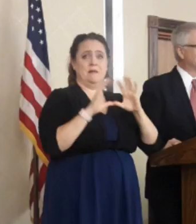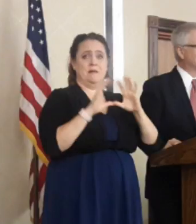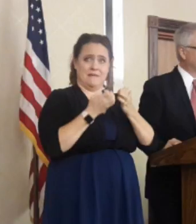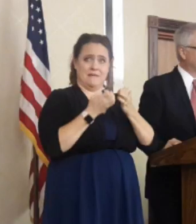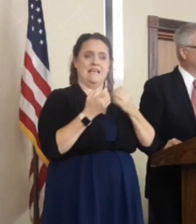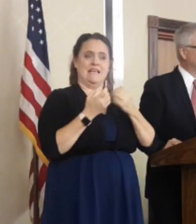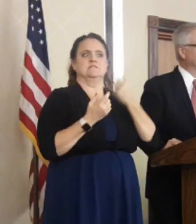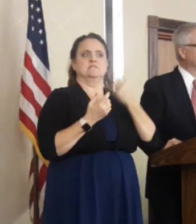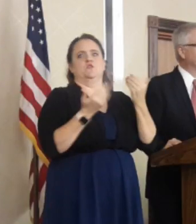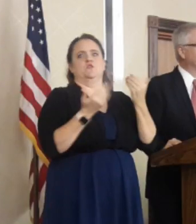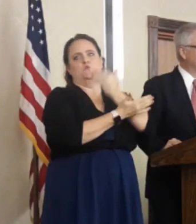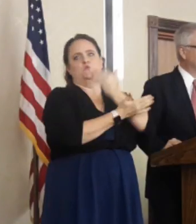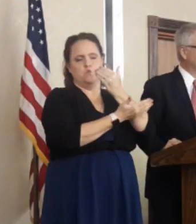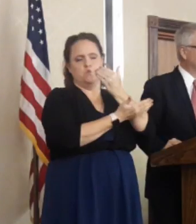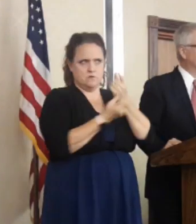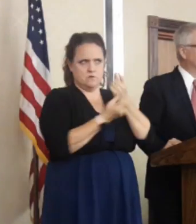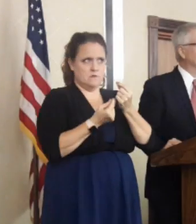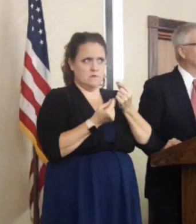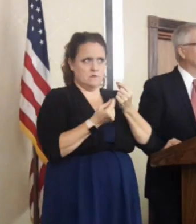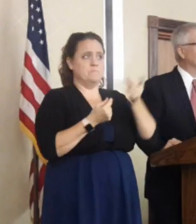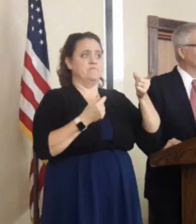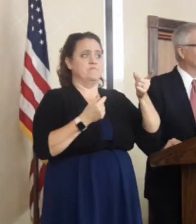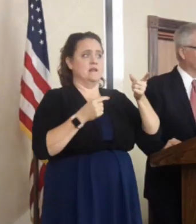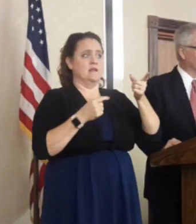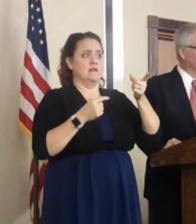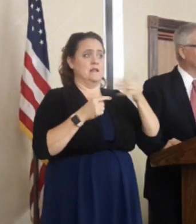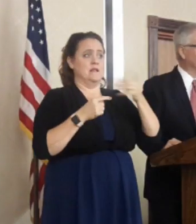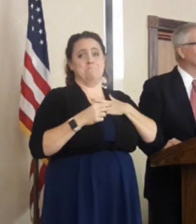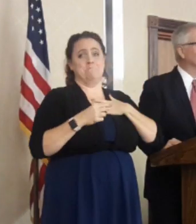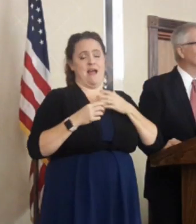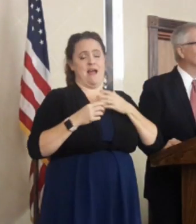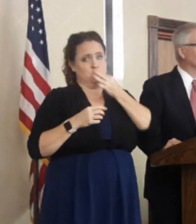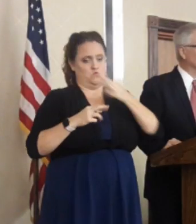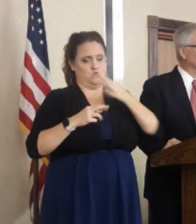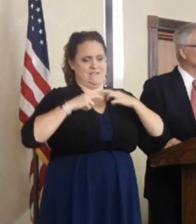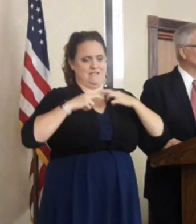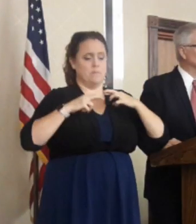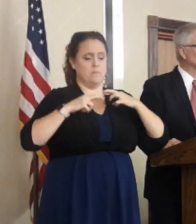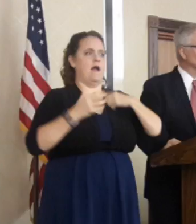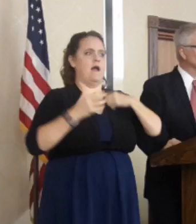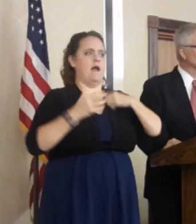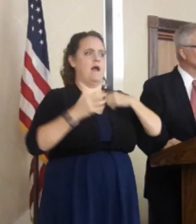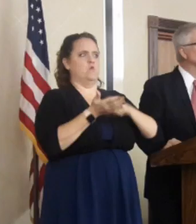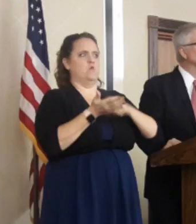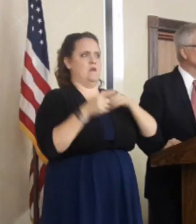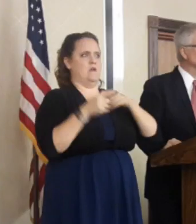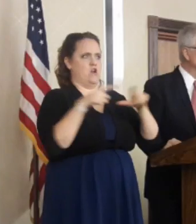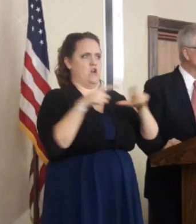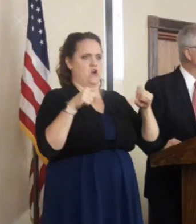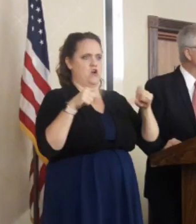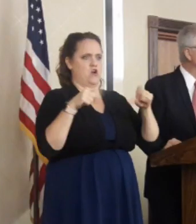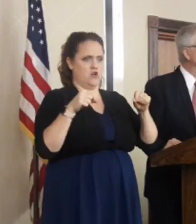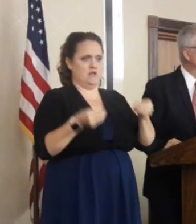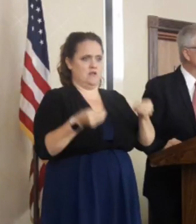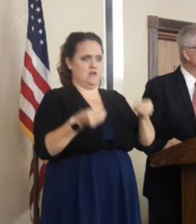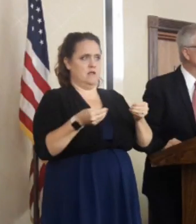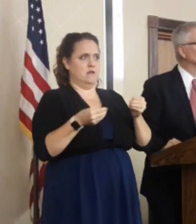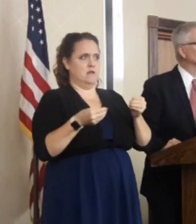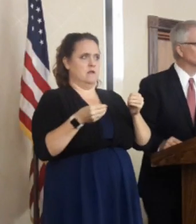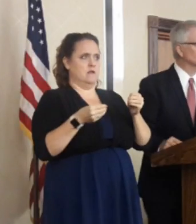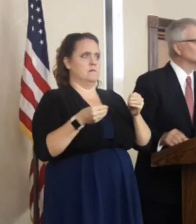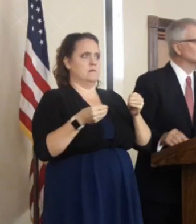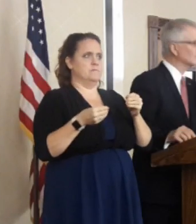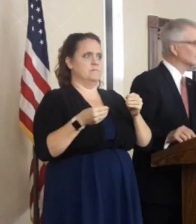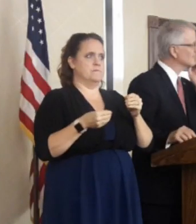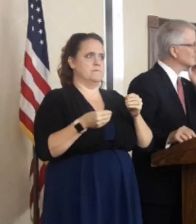So in my retirement as your Grassroots Club Committee chair, I noticed we have a card on our desk, and we also have a whole new crop